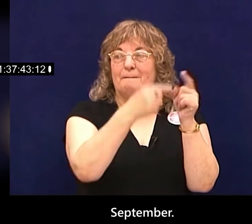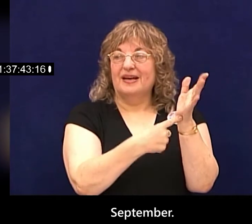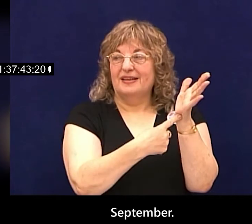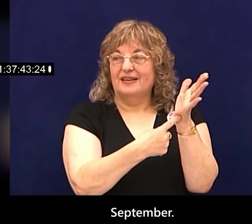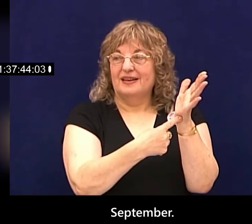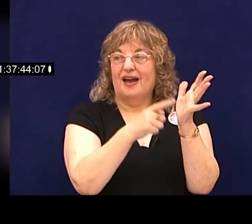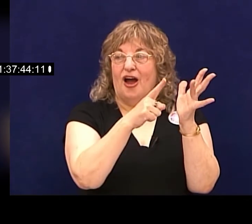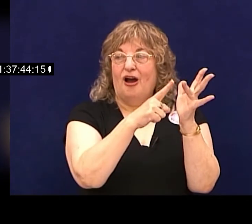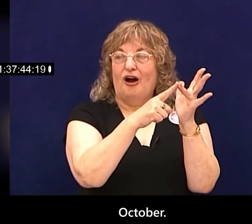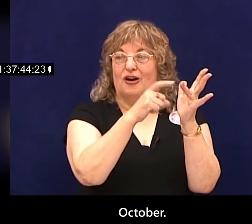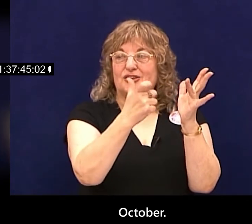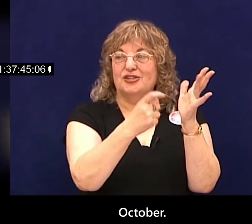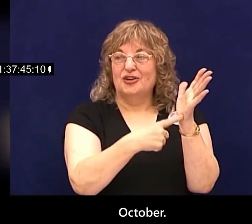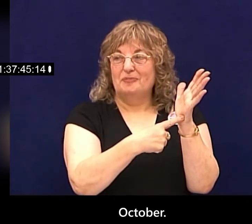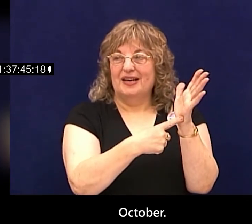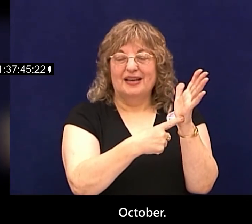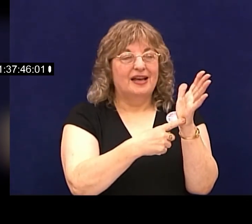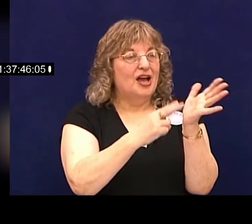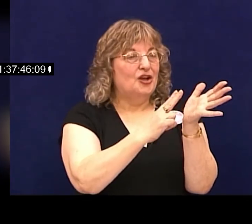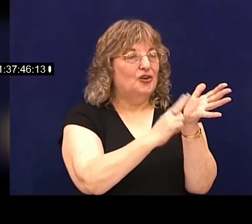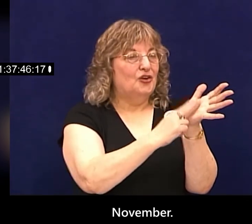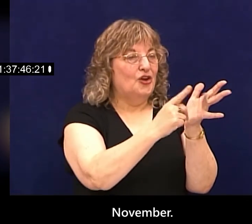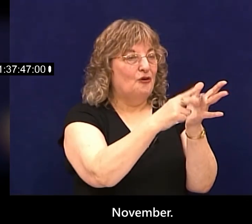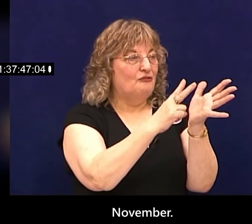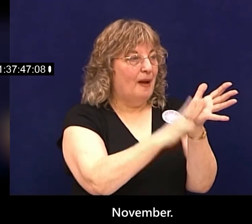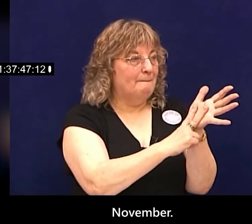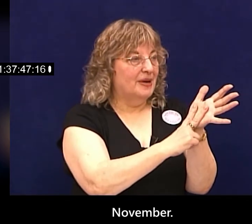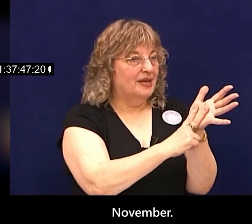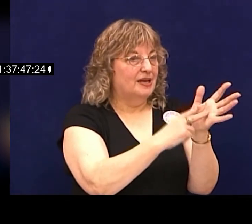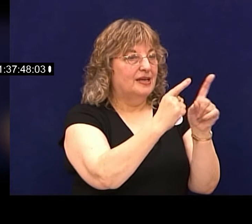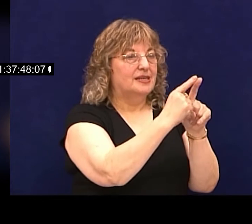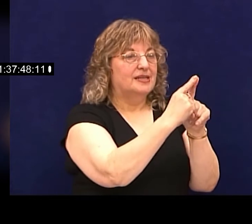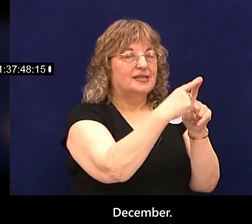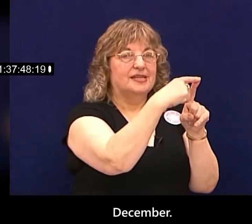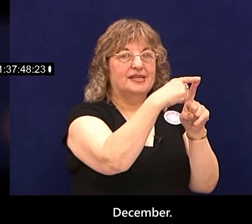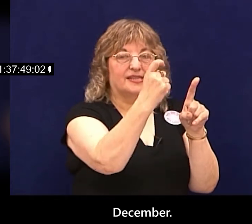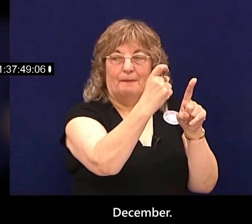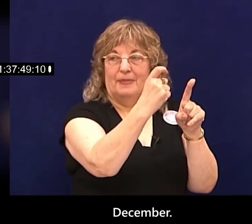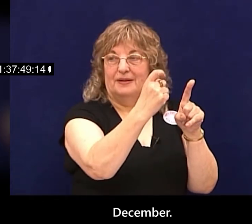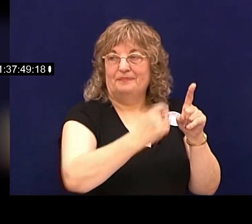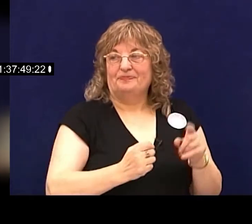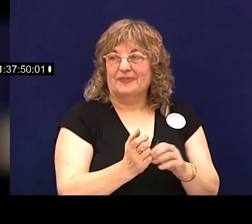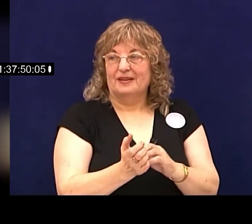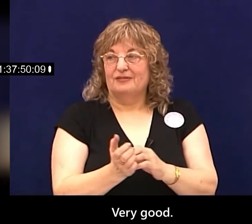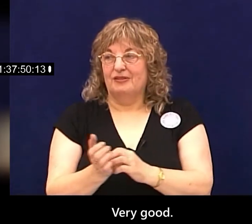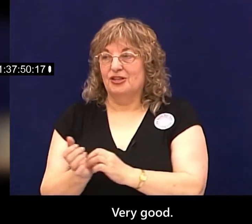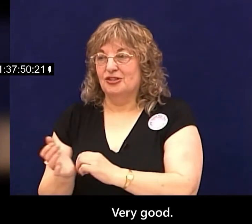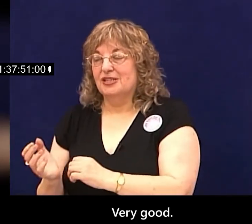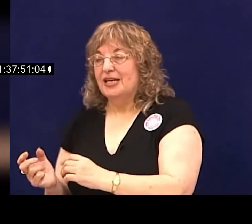September, October, November, December. Very good. I'll